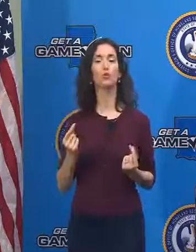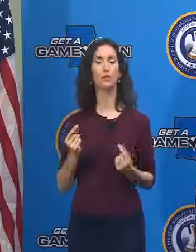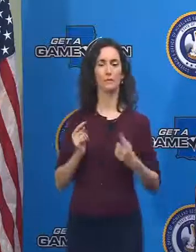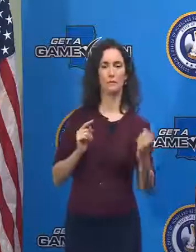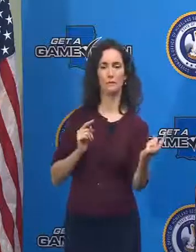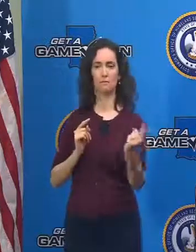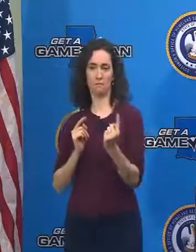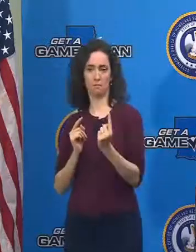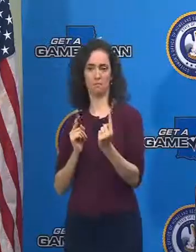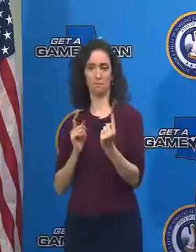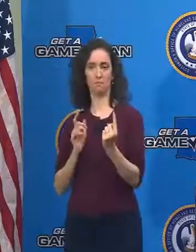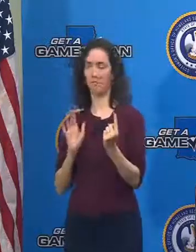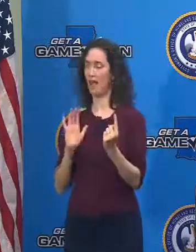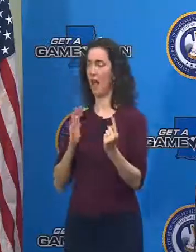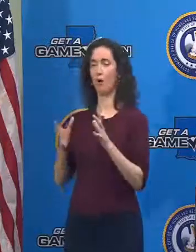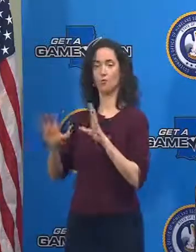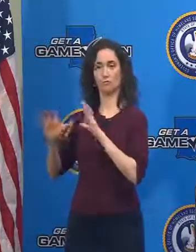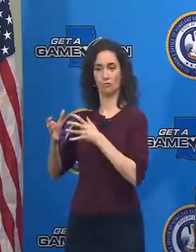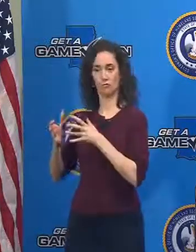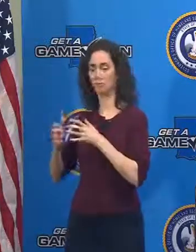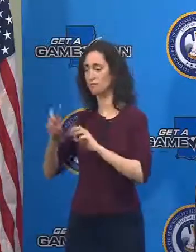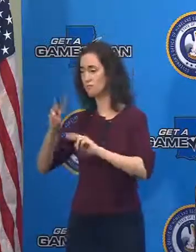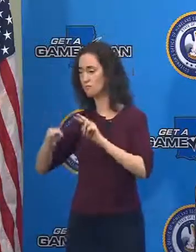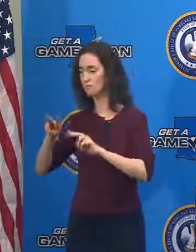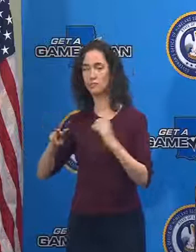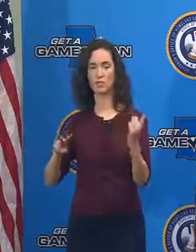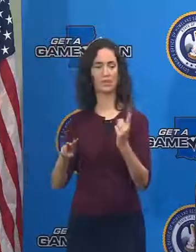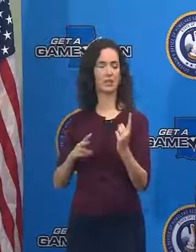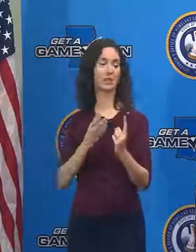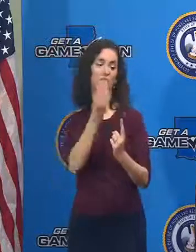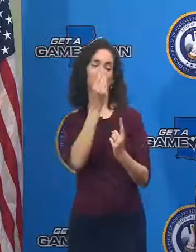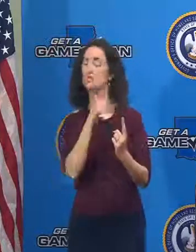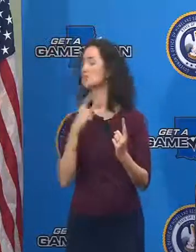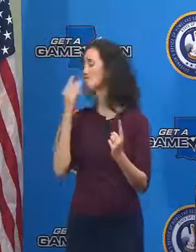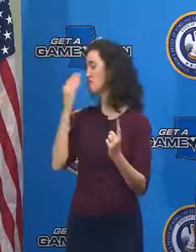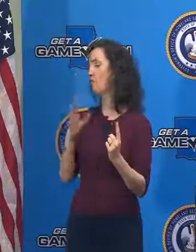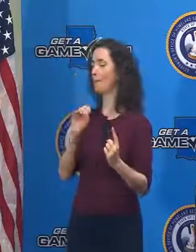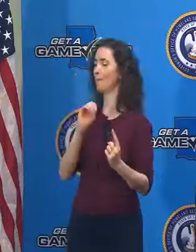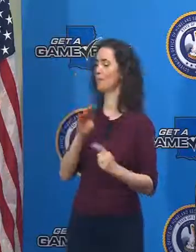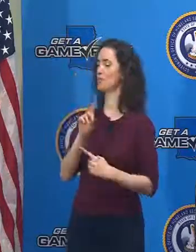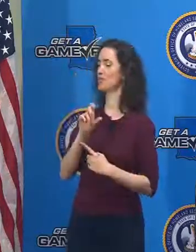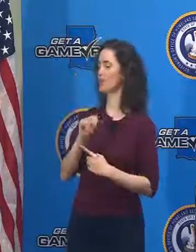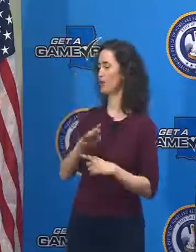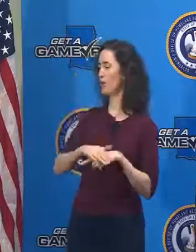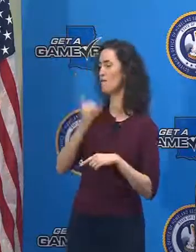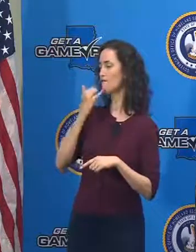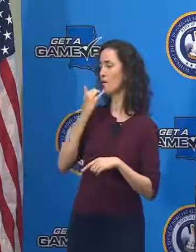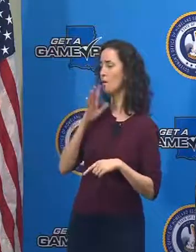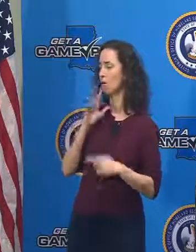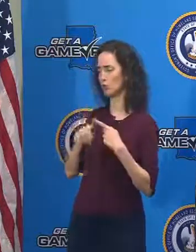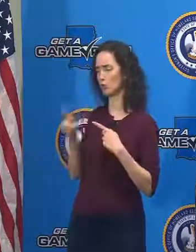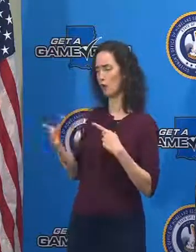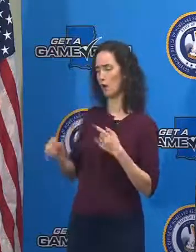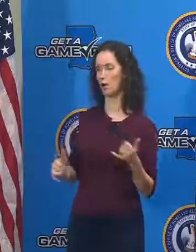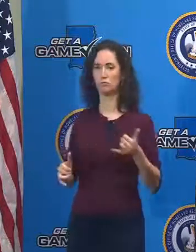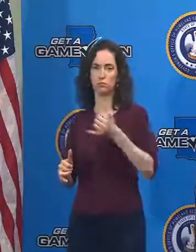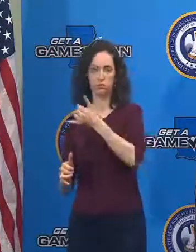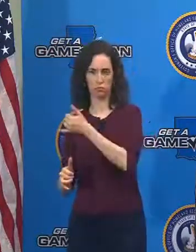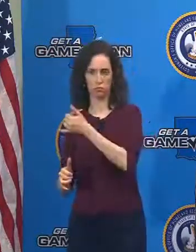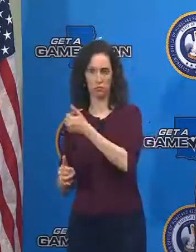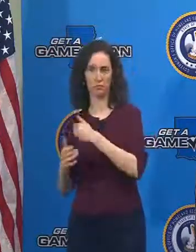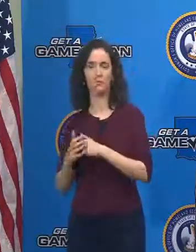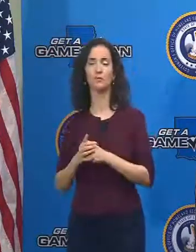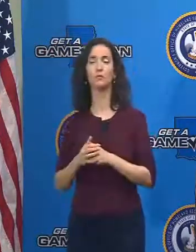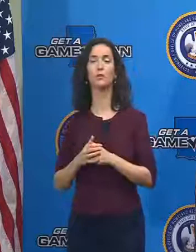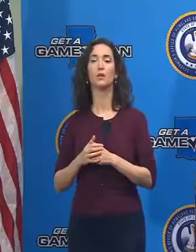and informed our surveyor that Mr. Dean was on the phone and insisted on talking to the surveyor. That at